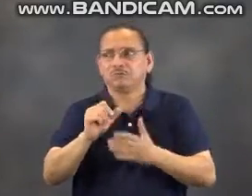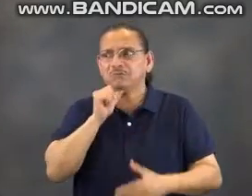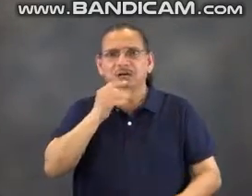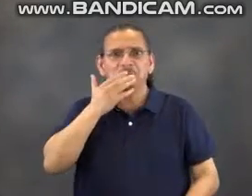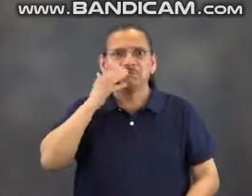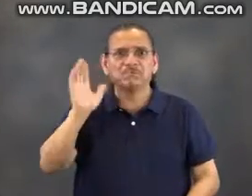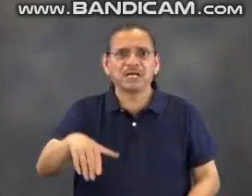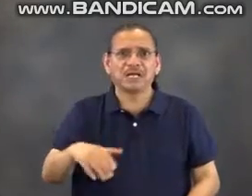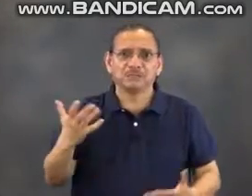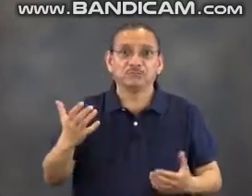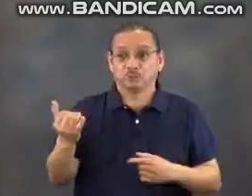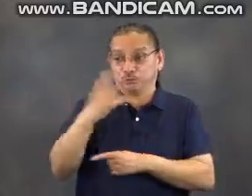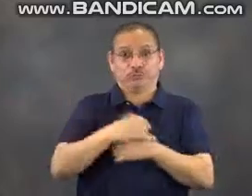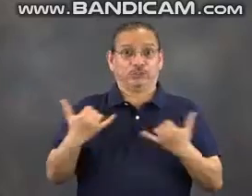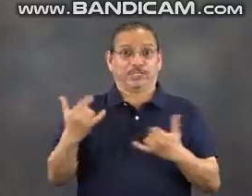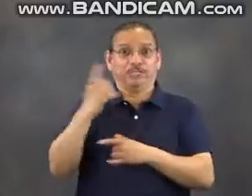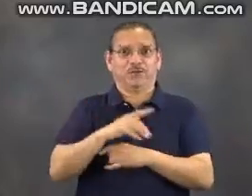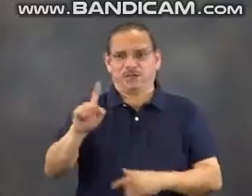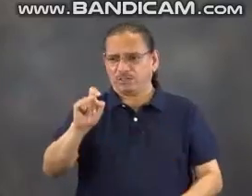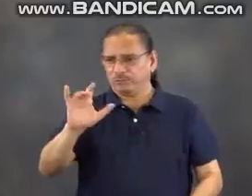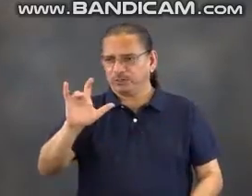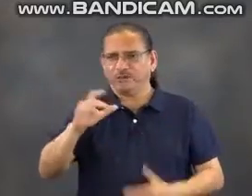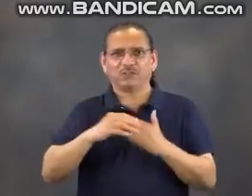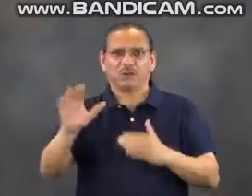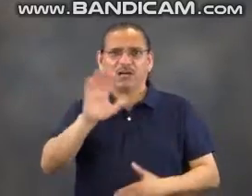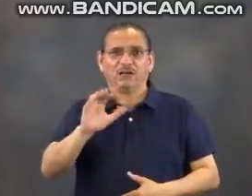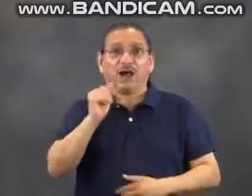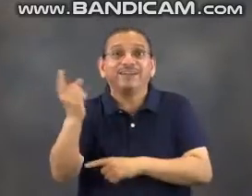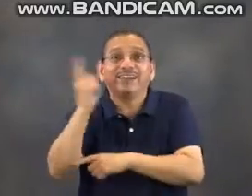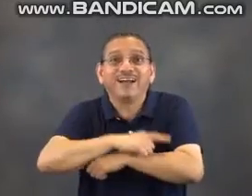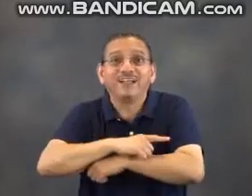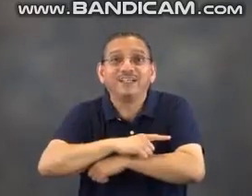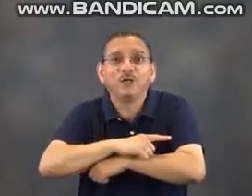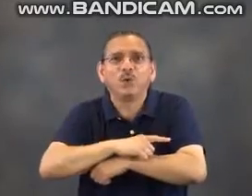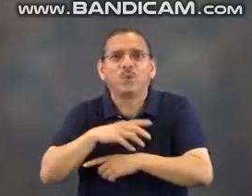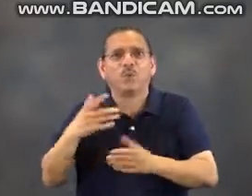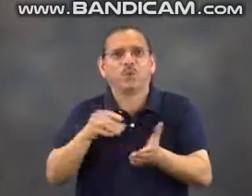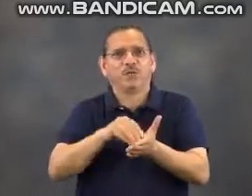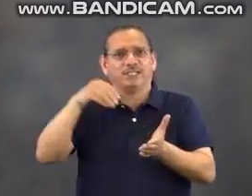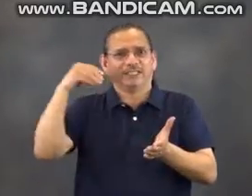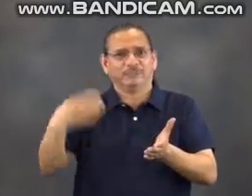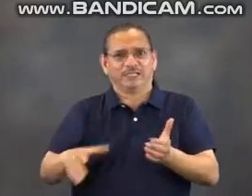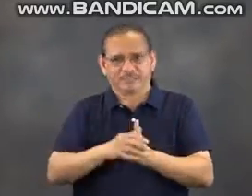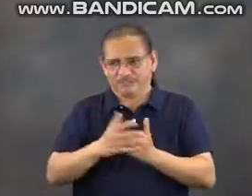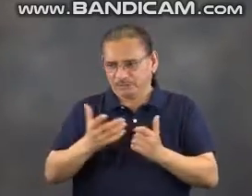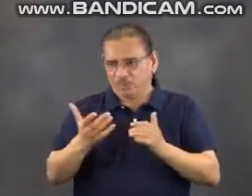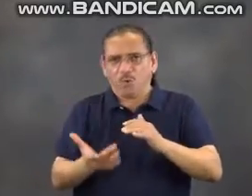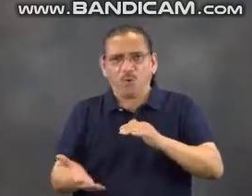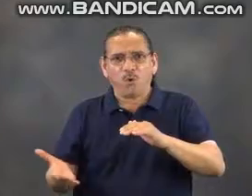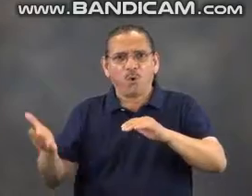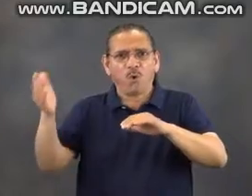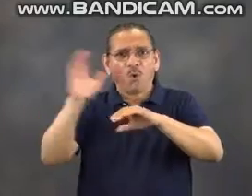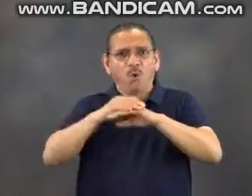To rent the RV, was $100 a week. For a hotel, was $125 a day.